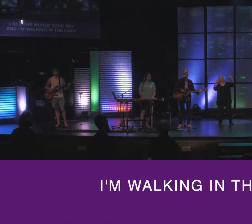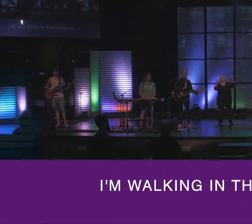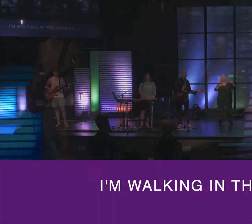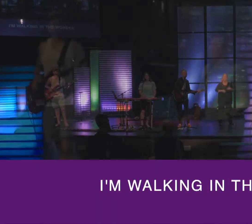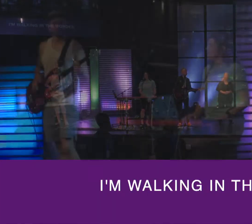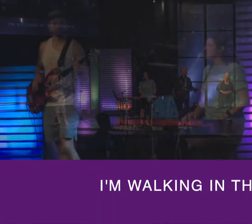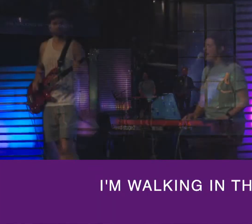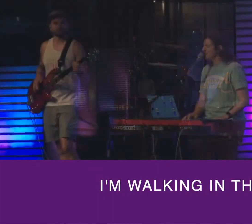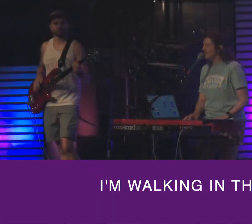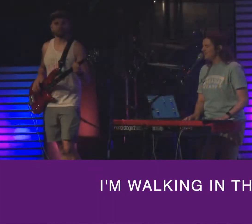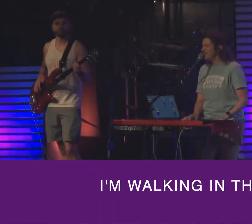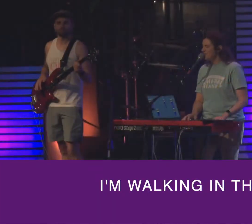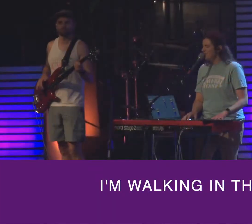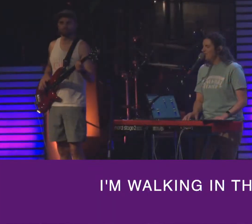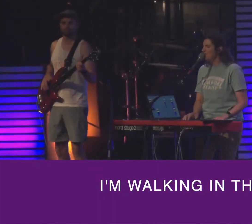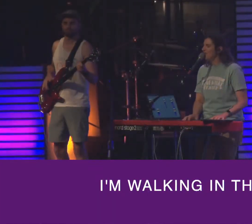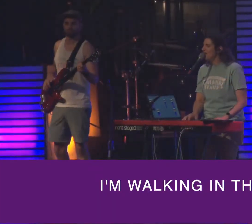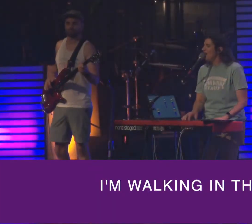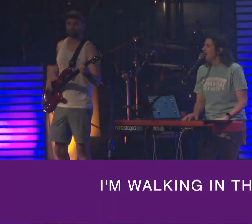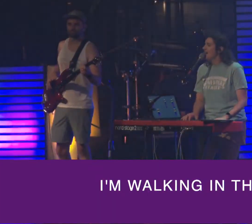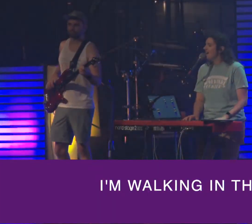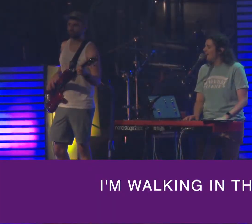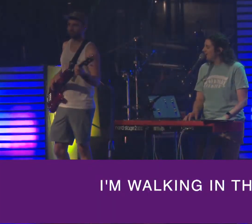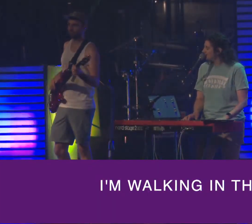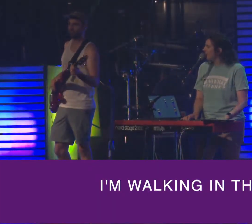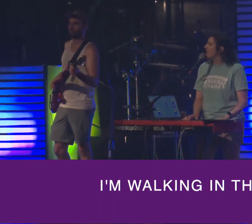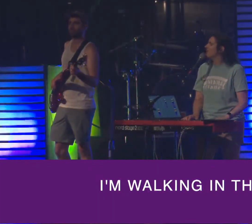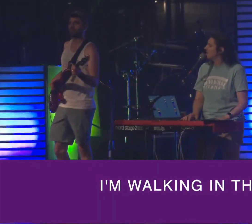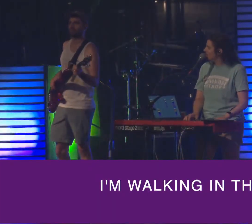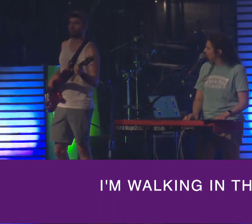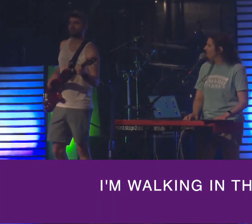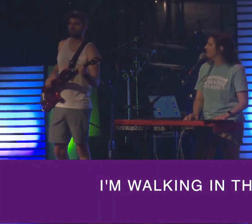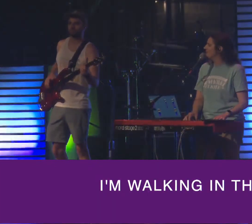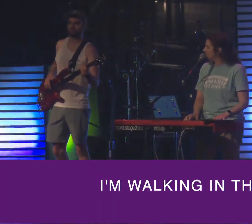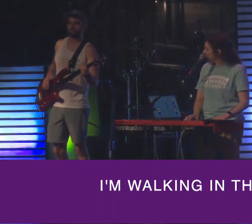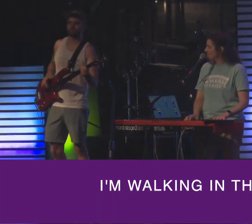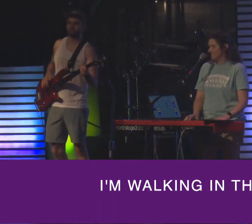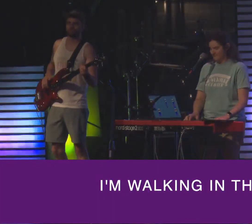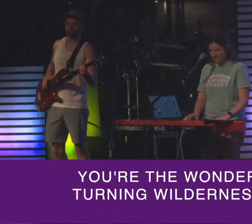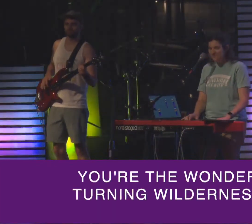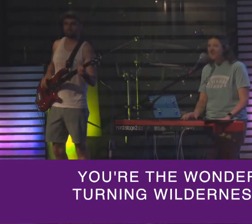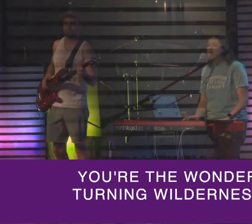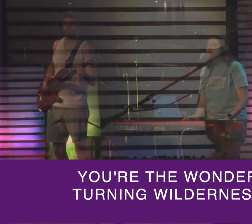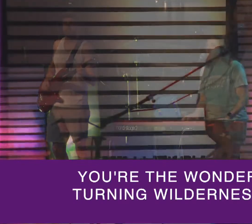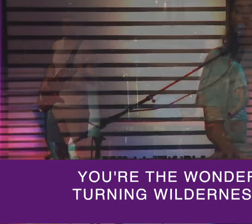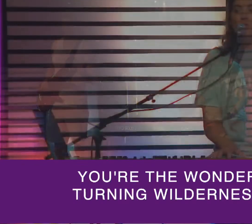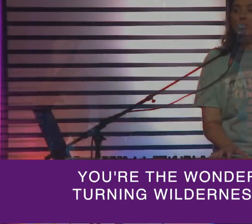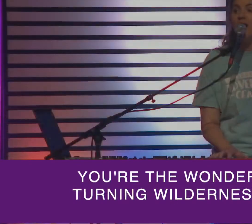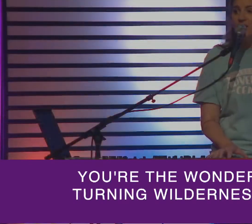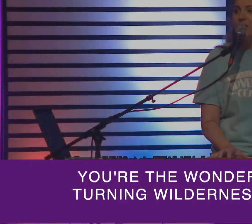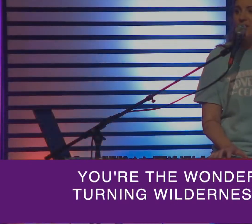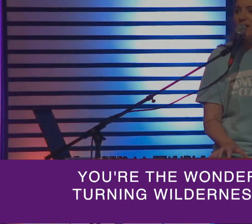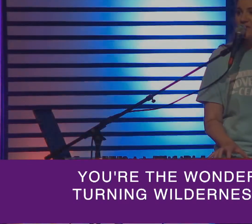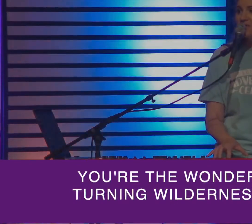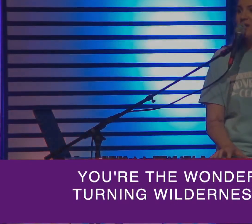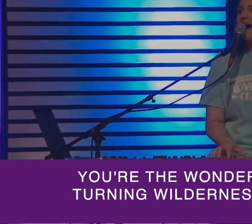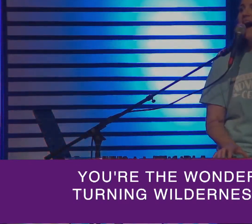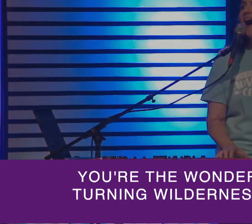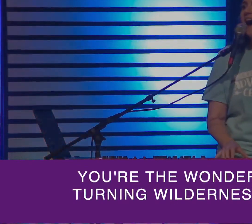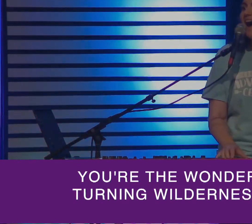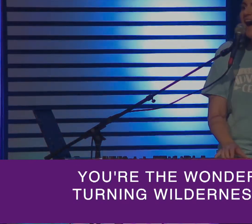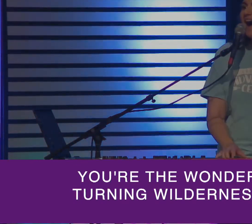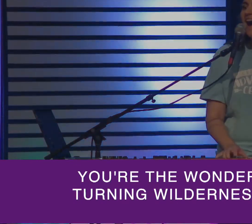light. Walking in the wonder. You're the wonder